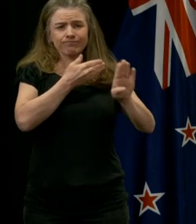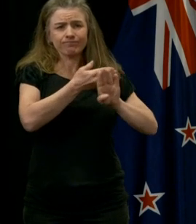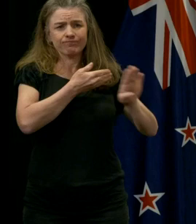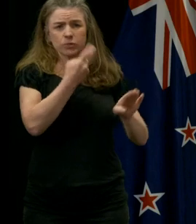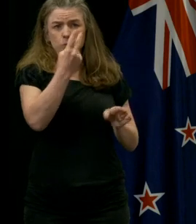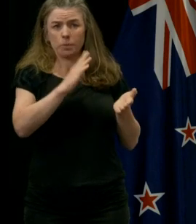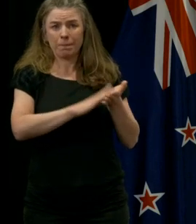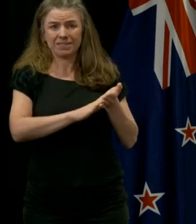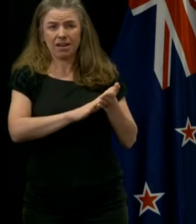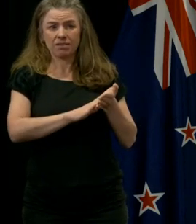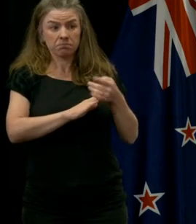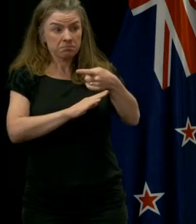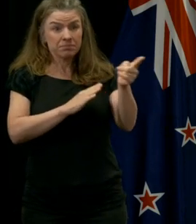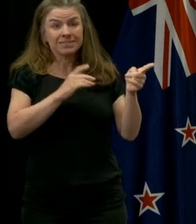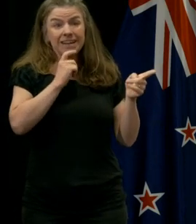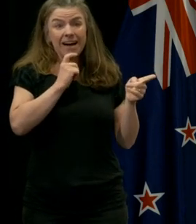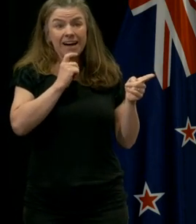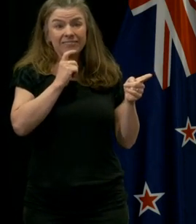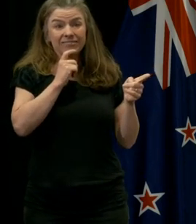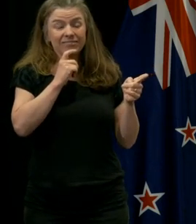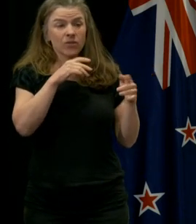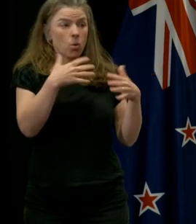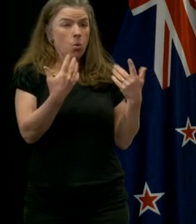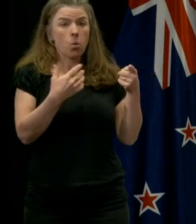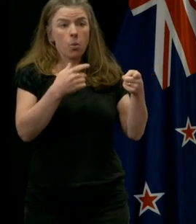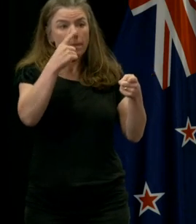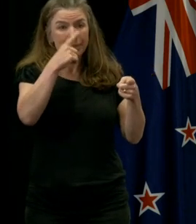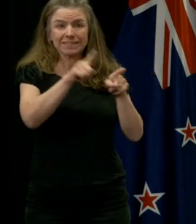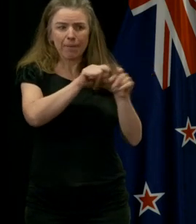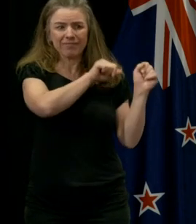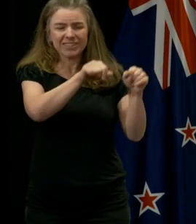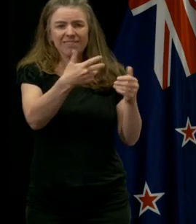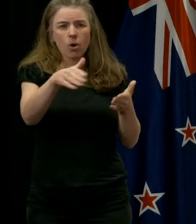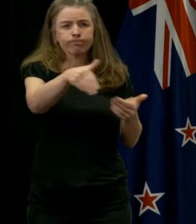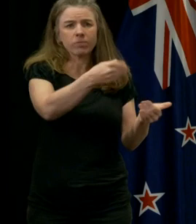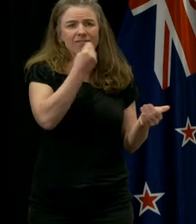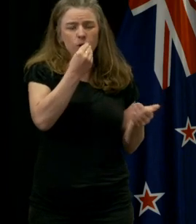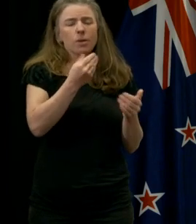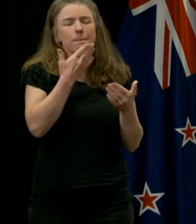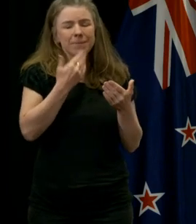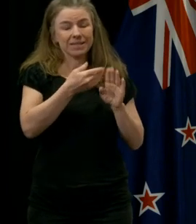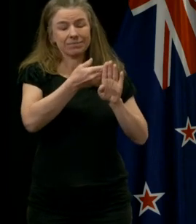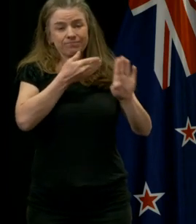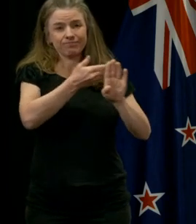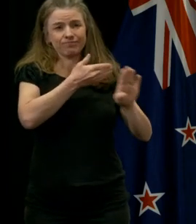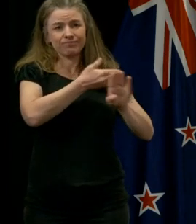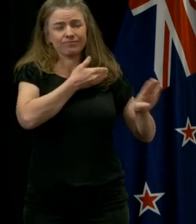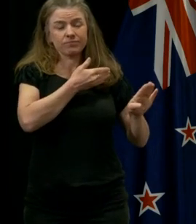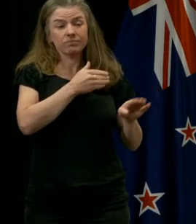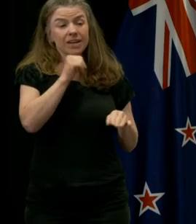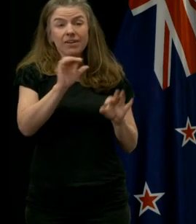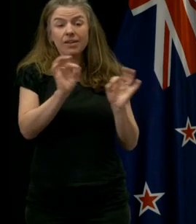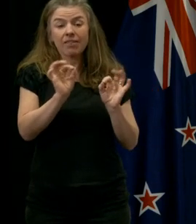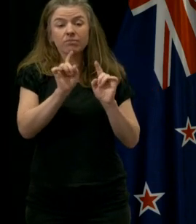others who may be undertaking essential errands or getting a bit of fresh air as well. Other than that, we do ask people to stay at